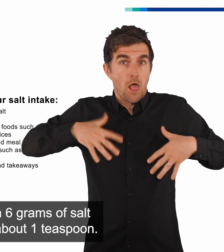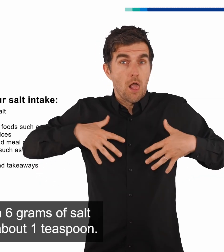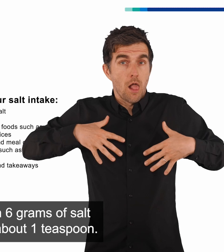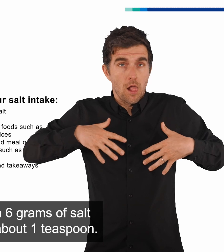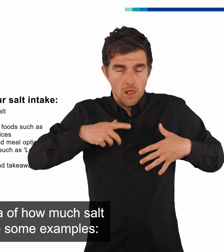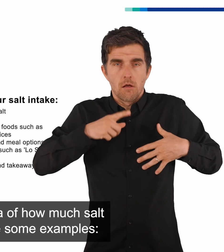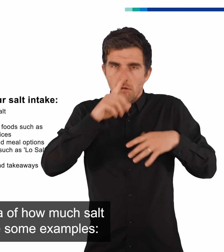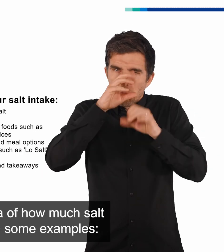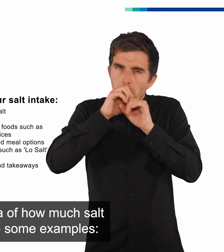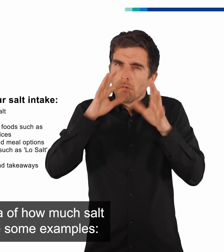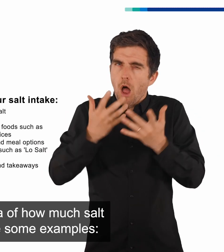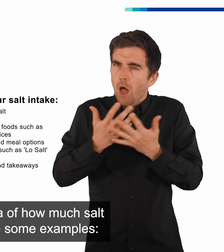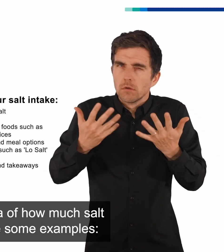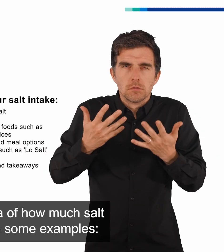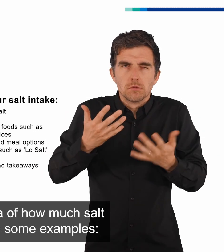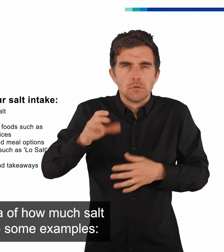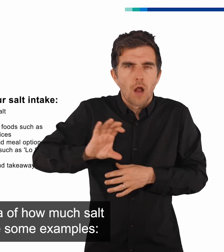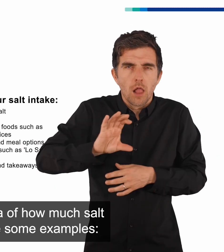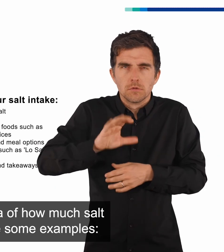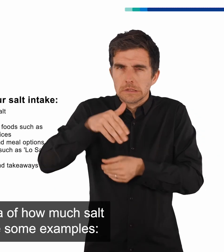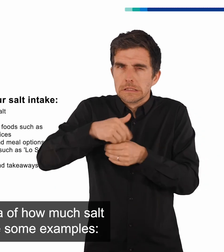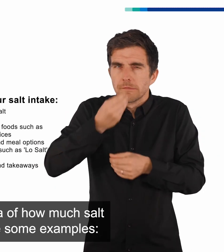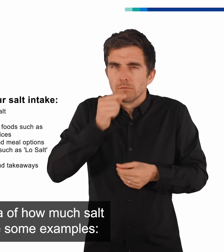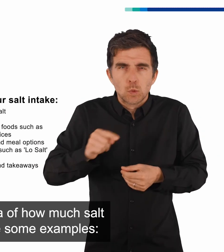2 rashers of bacon contain 1.5 grams of salt.